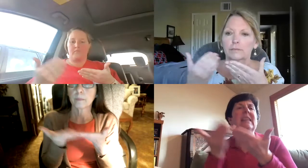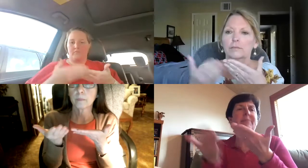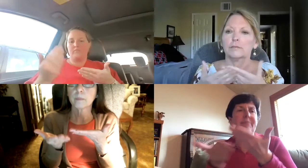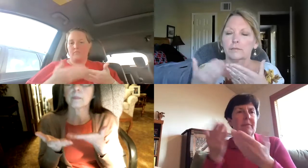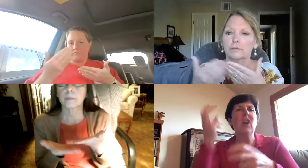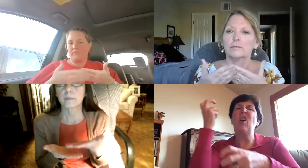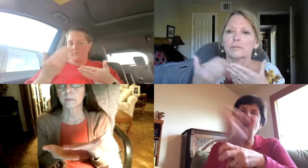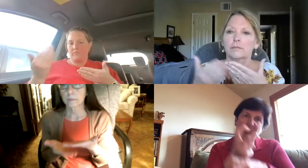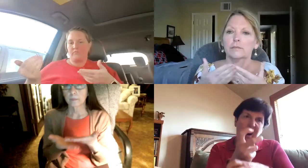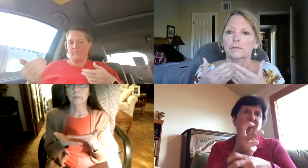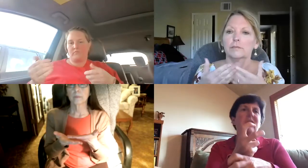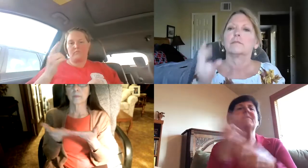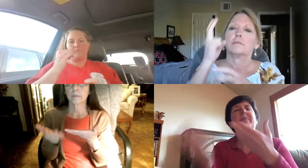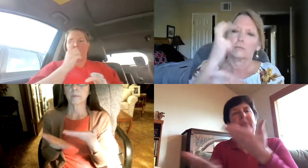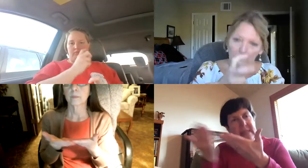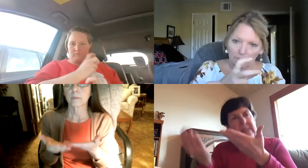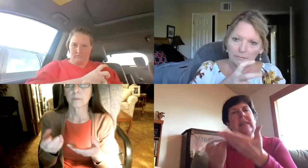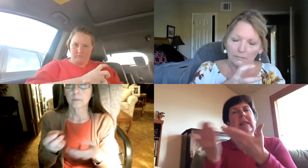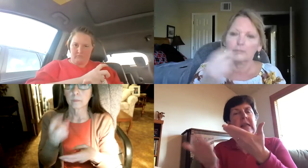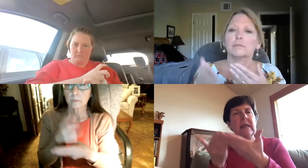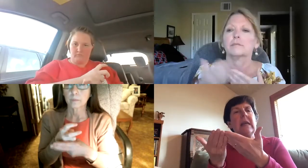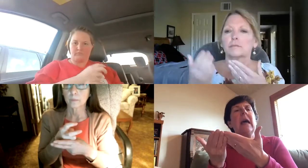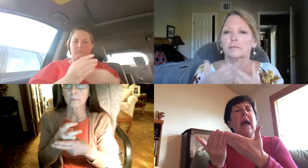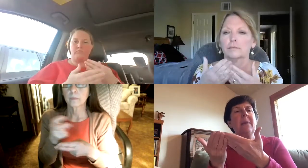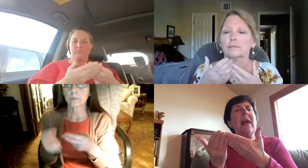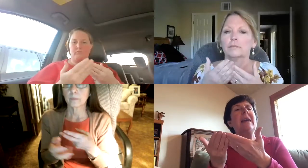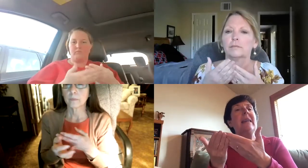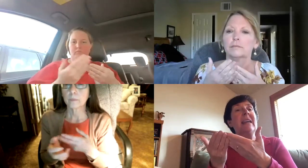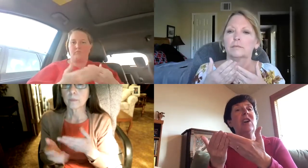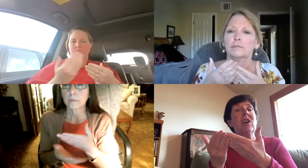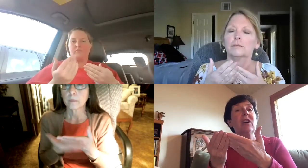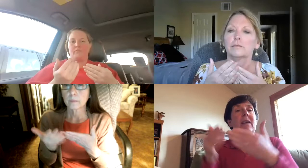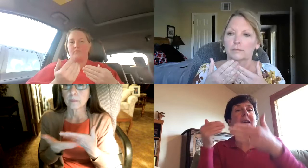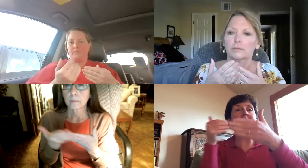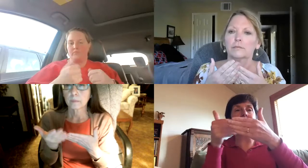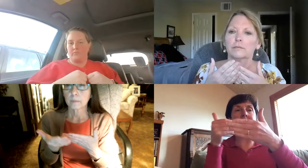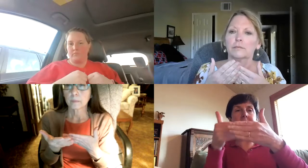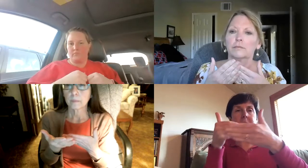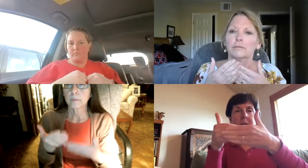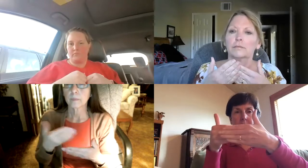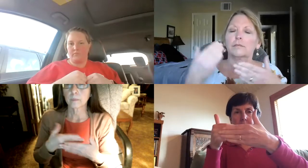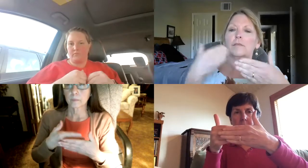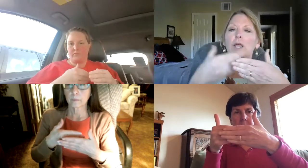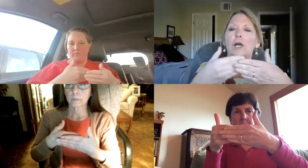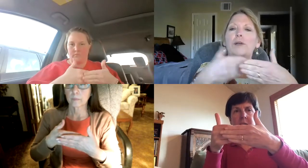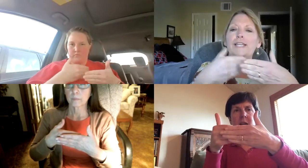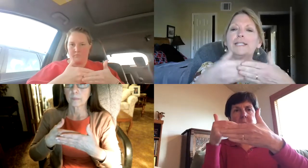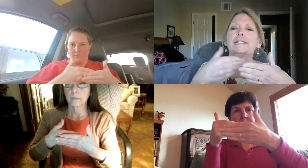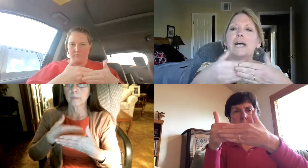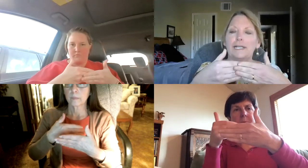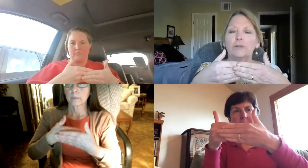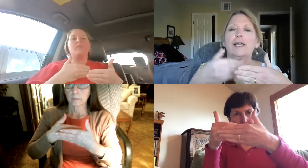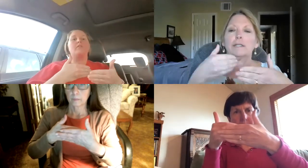Easy, hard, easy. And then near is here.